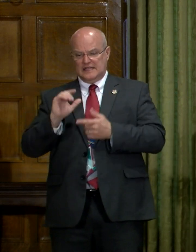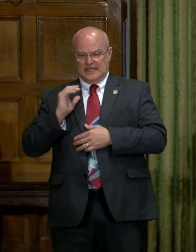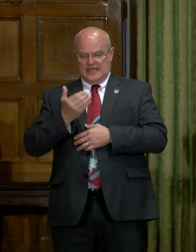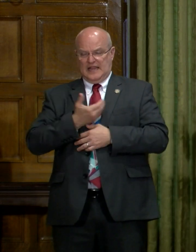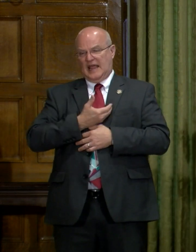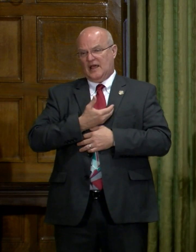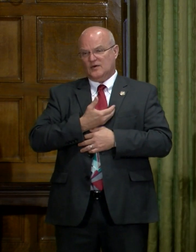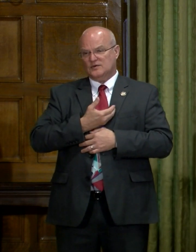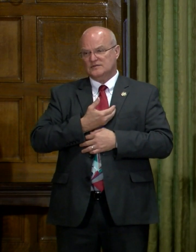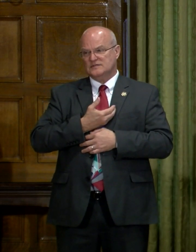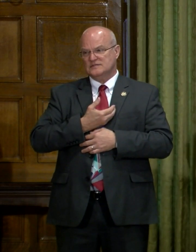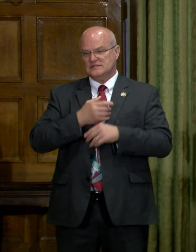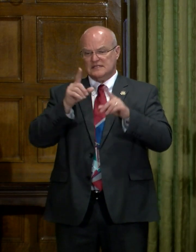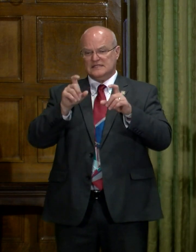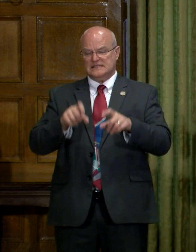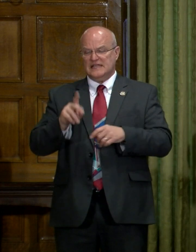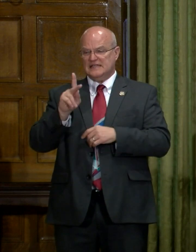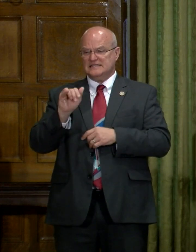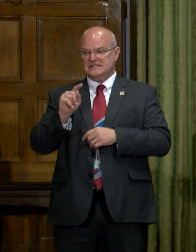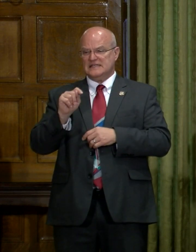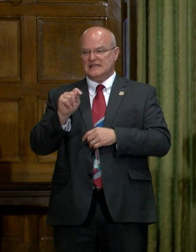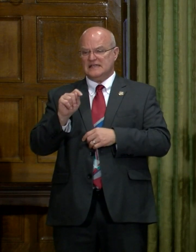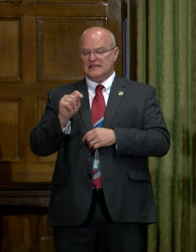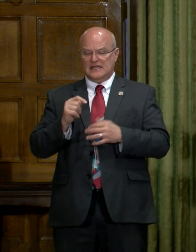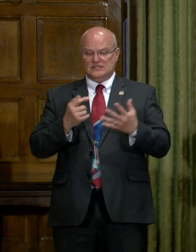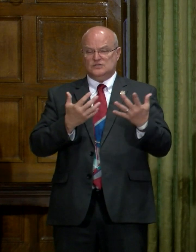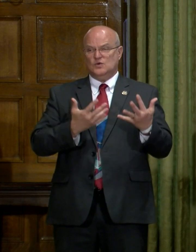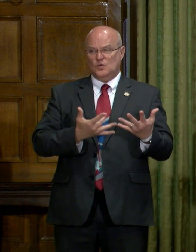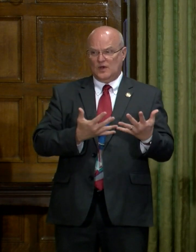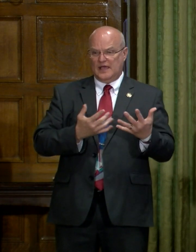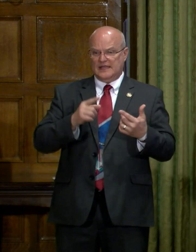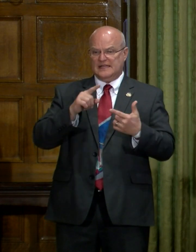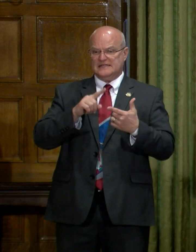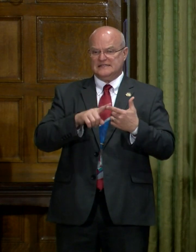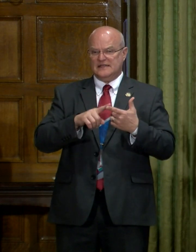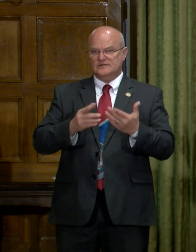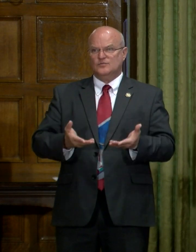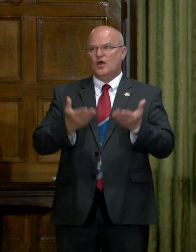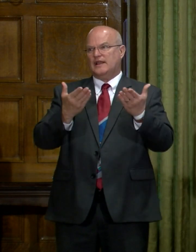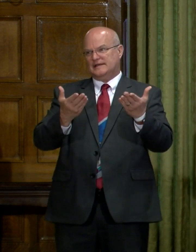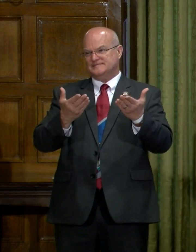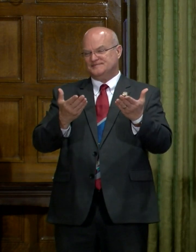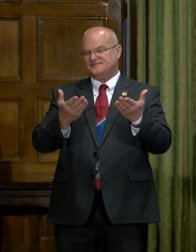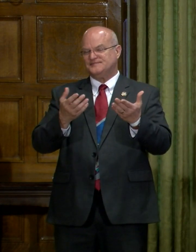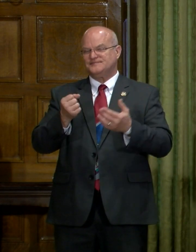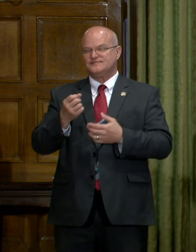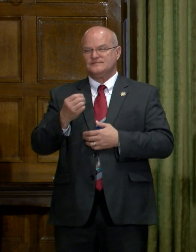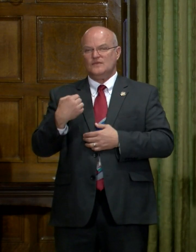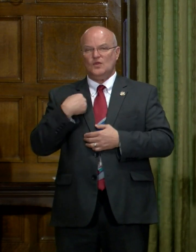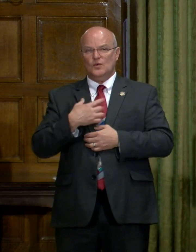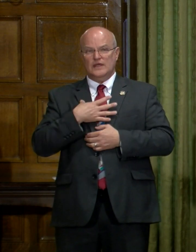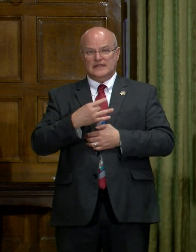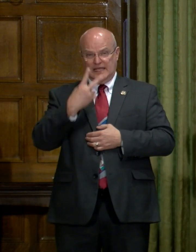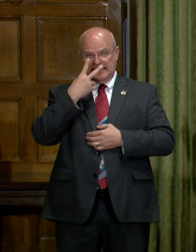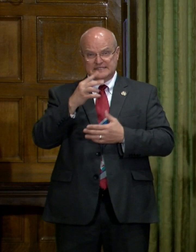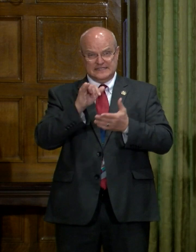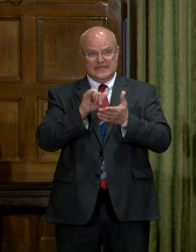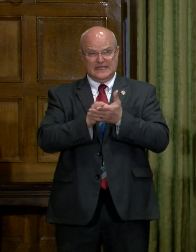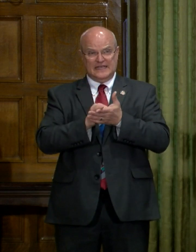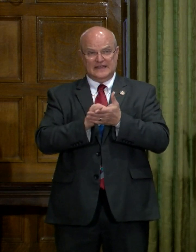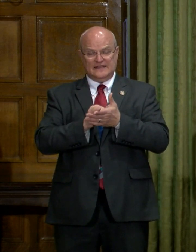our test kit in, it has to wait till it's brought up. So we'd like to see